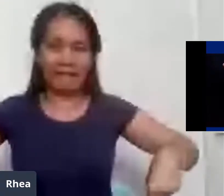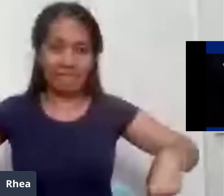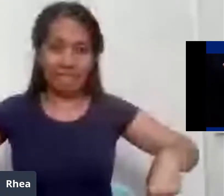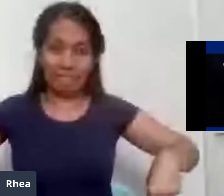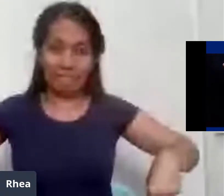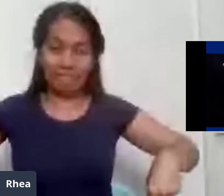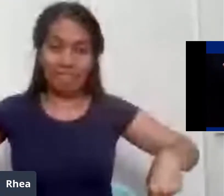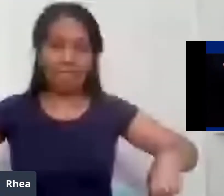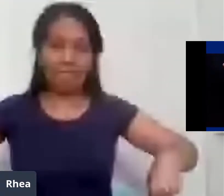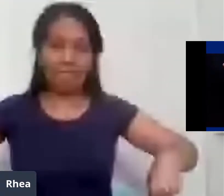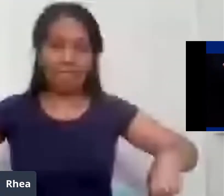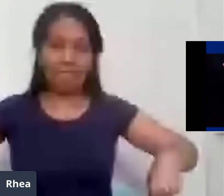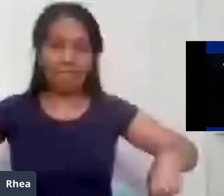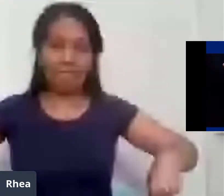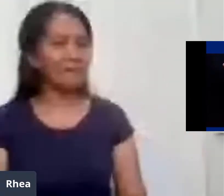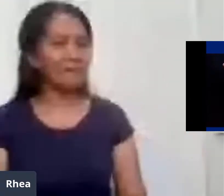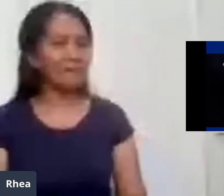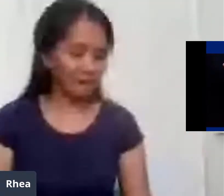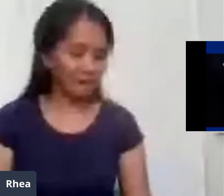Tricycle.